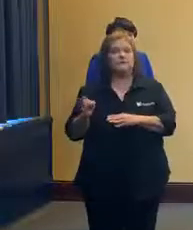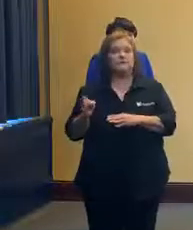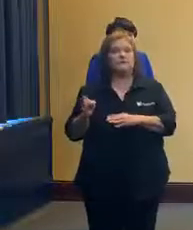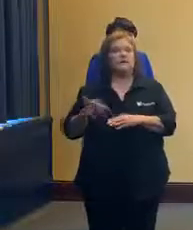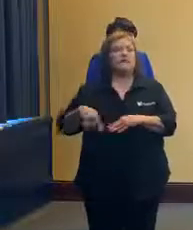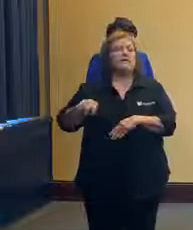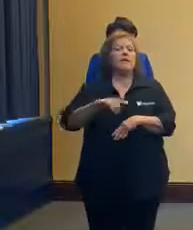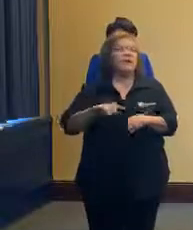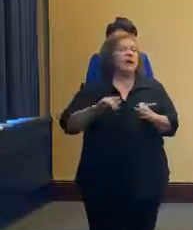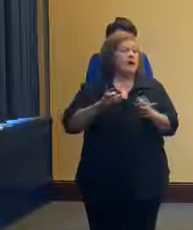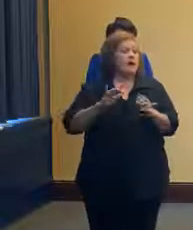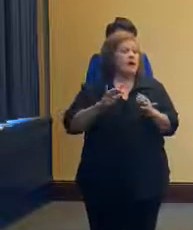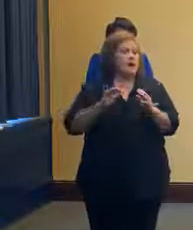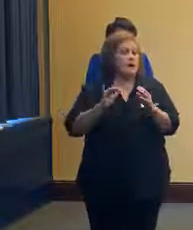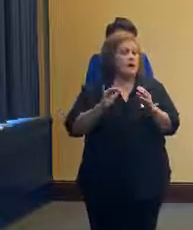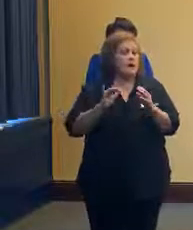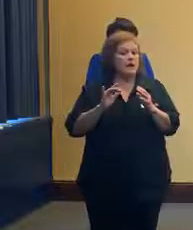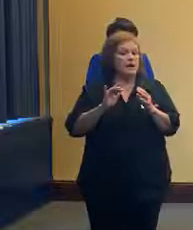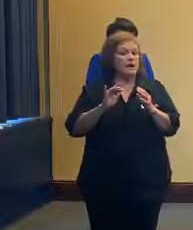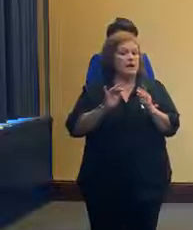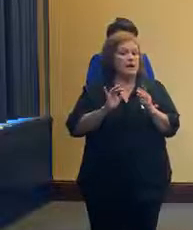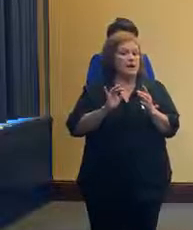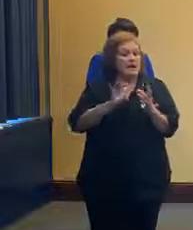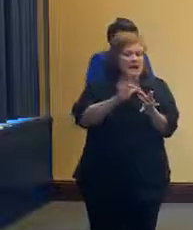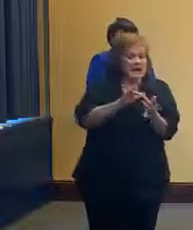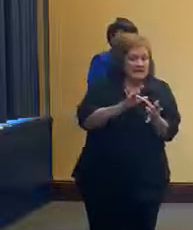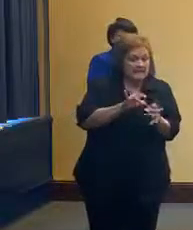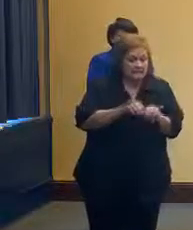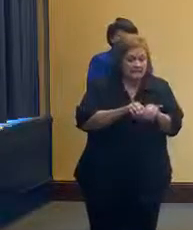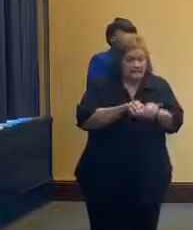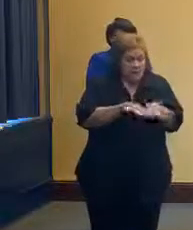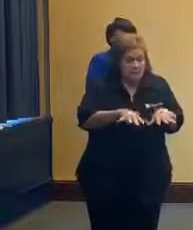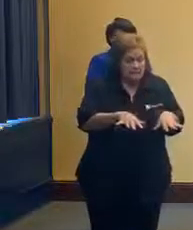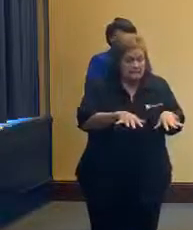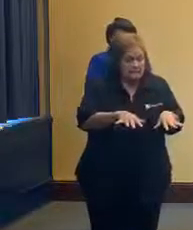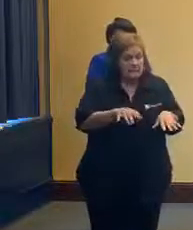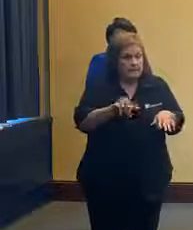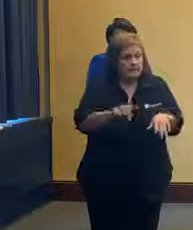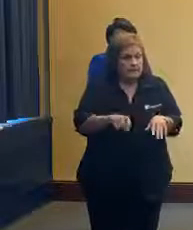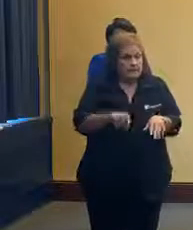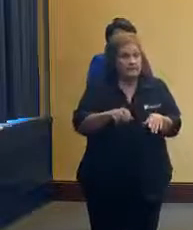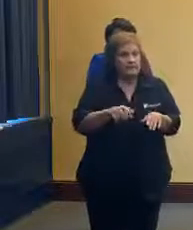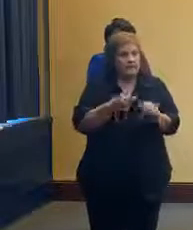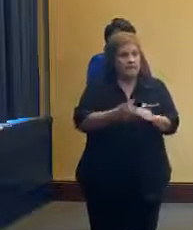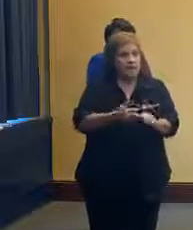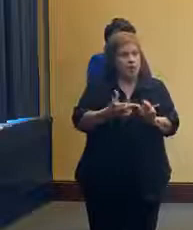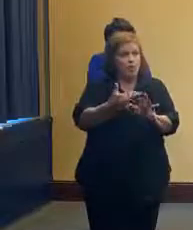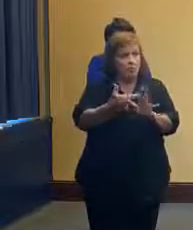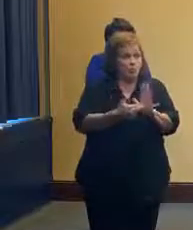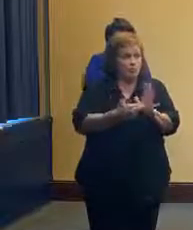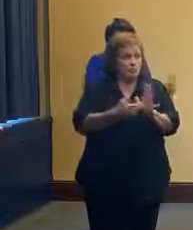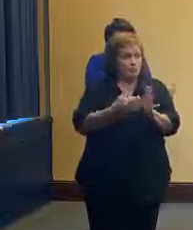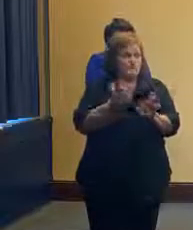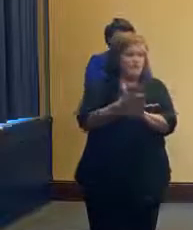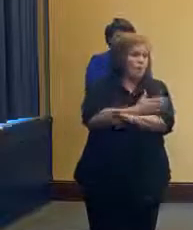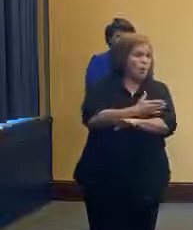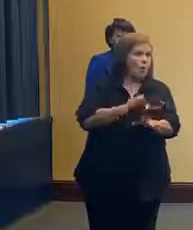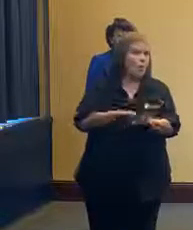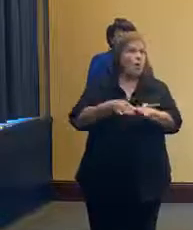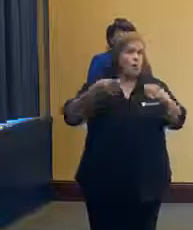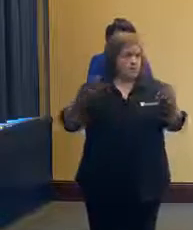their contact tracing guidance or guidelines for themselves to operate in this